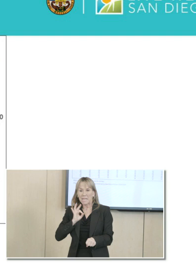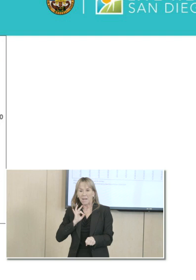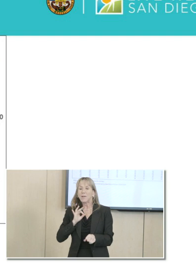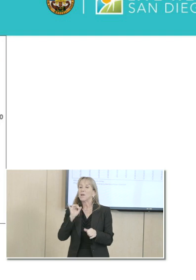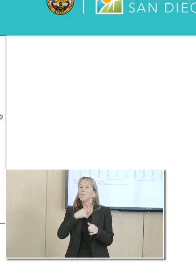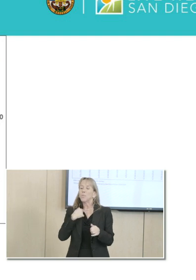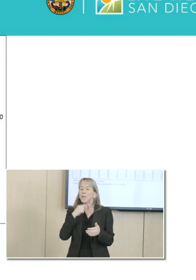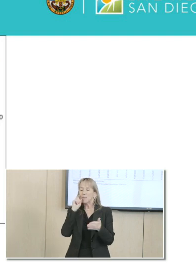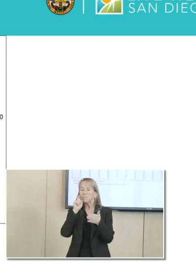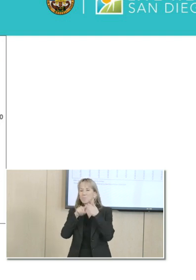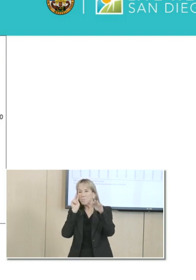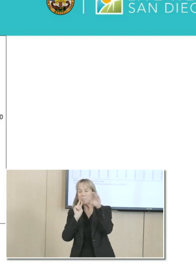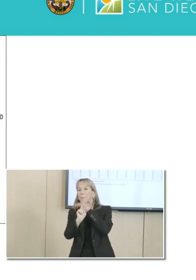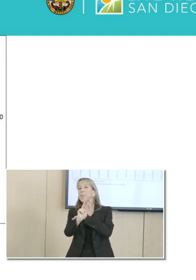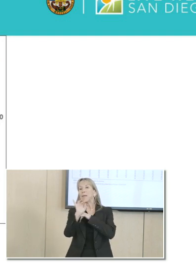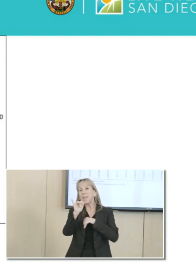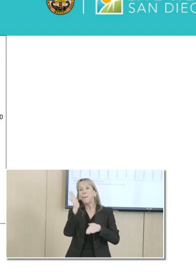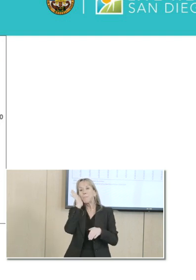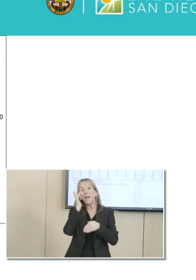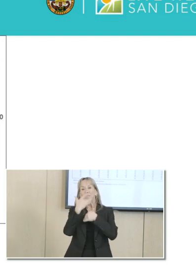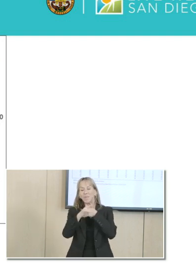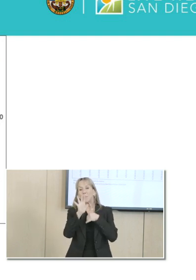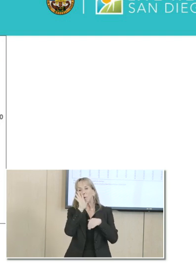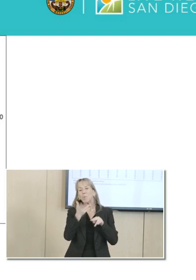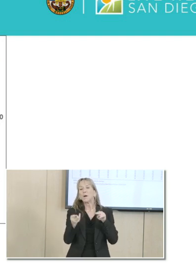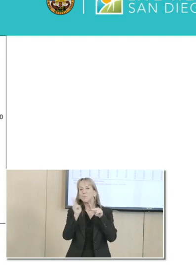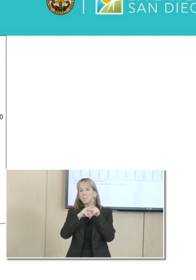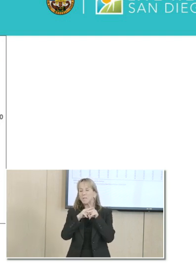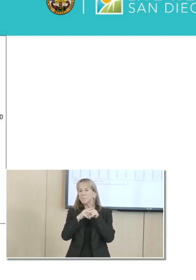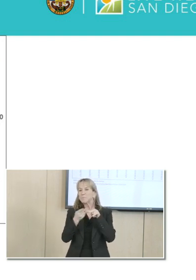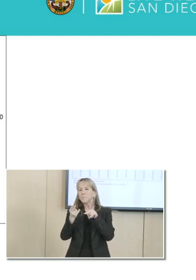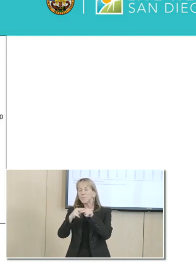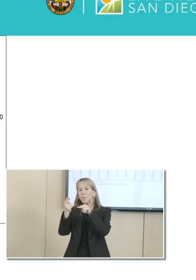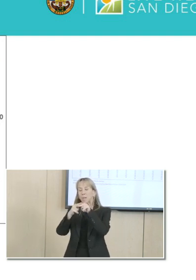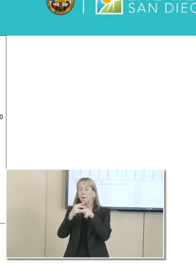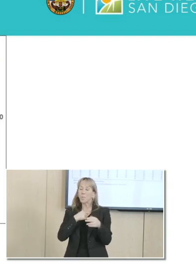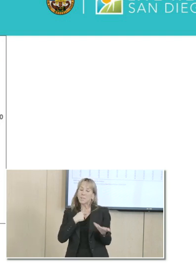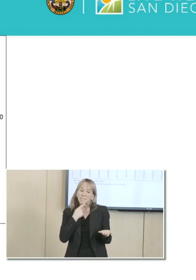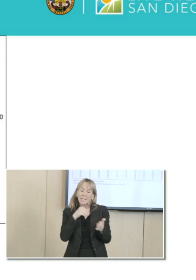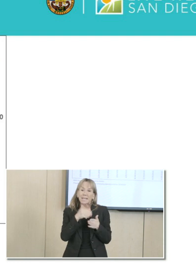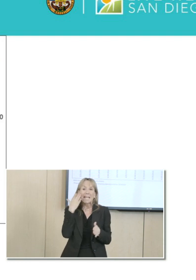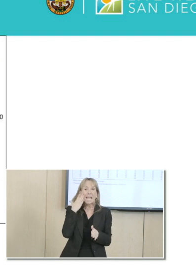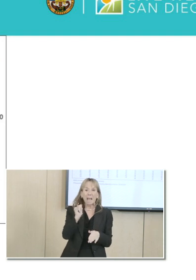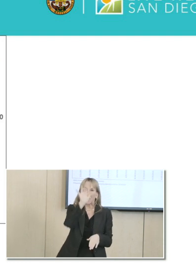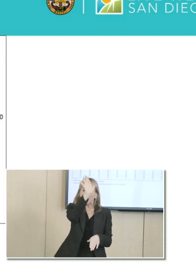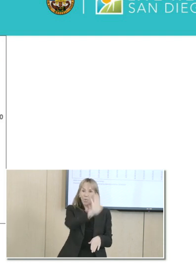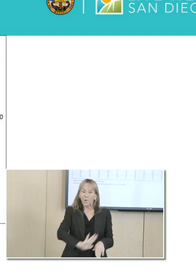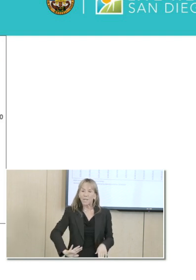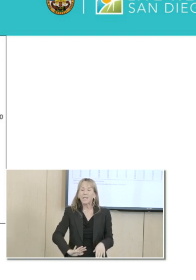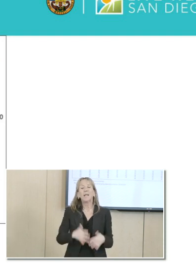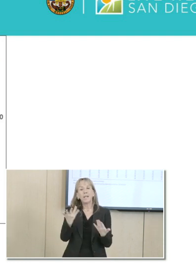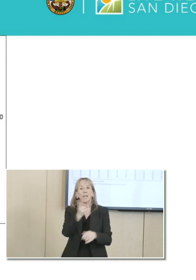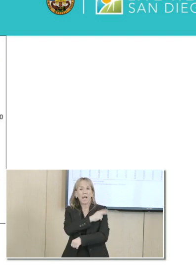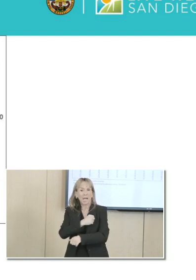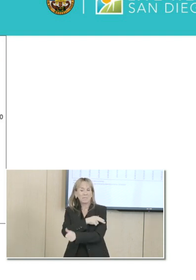go up. We estimate in the state of California that the hospitals themselves will be able to increase their